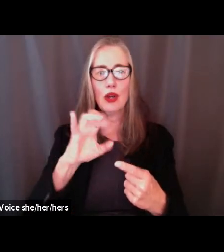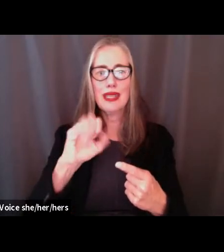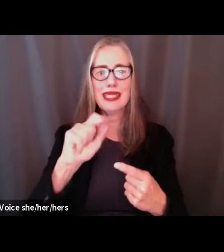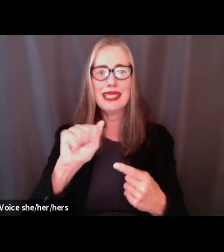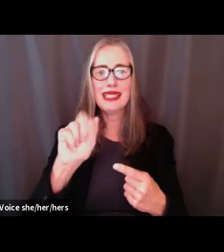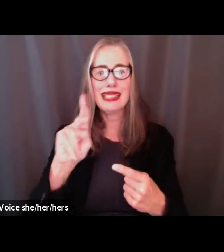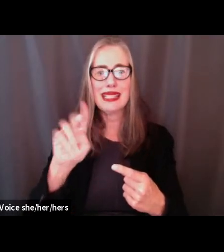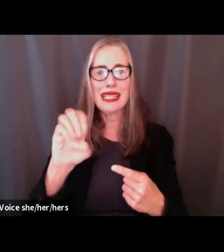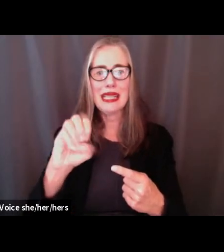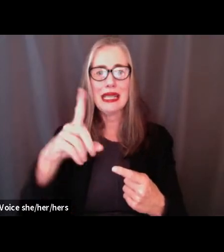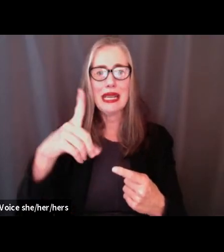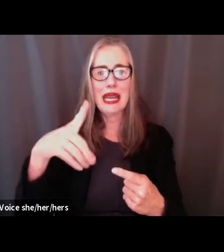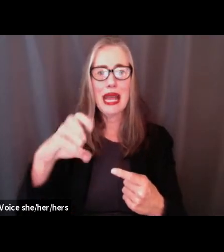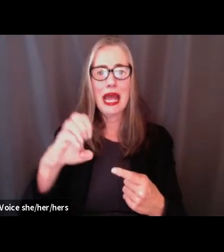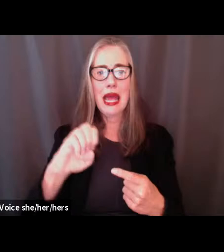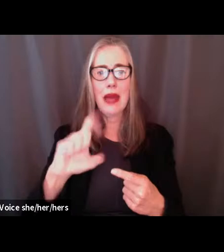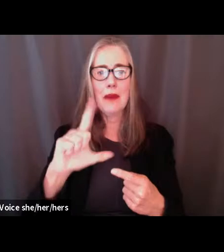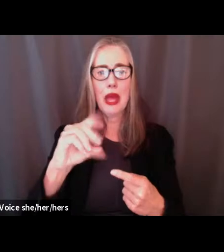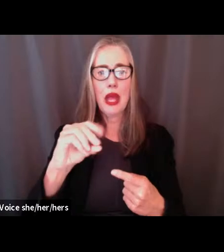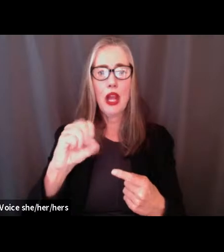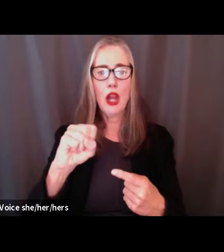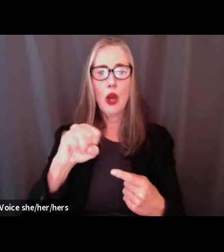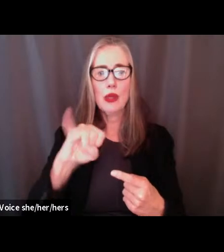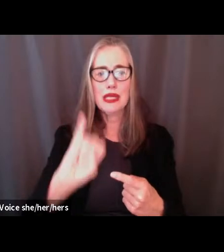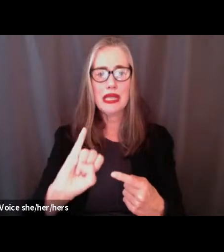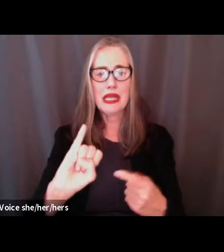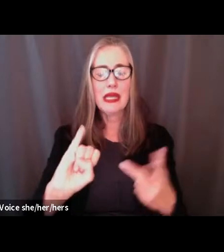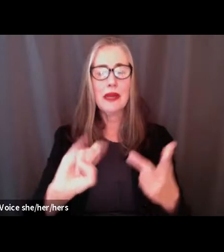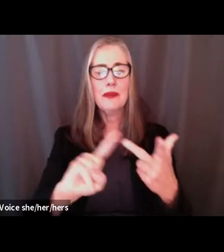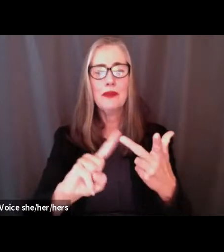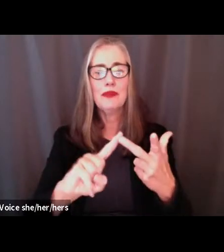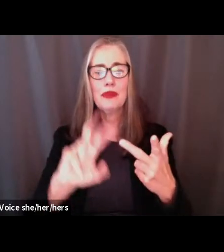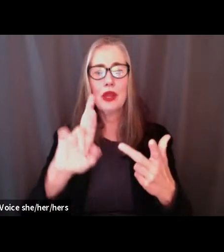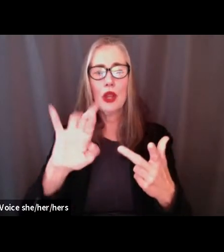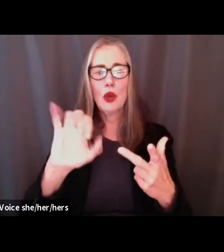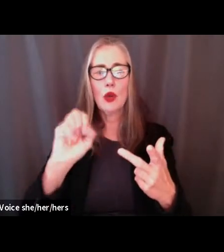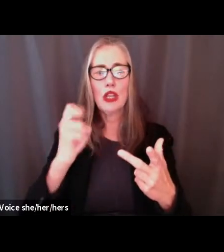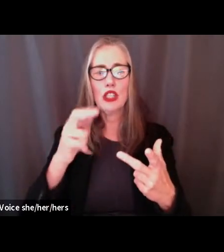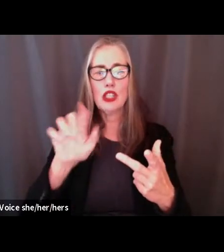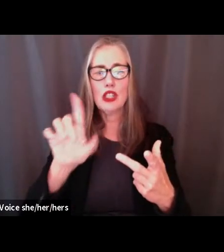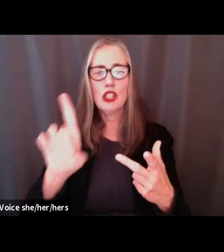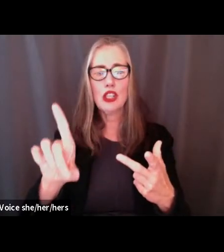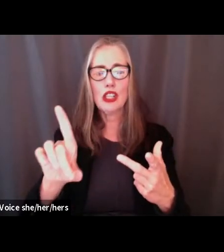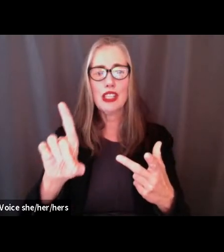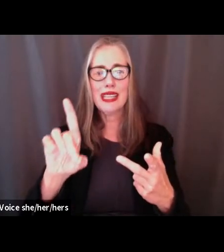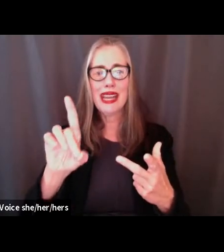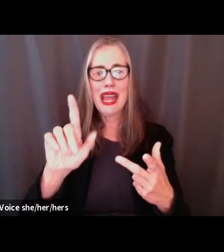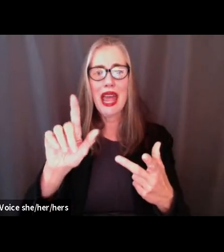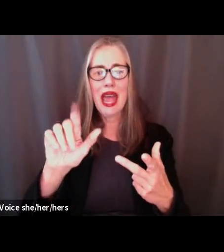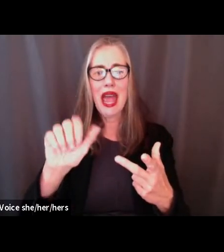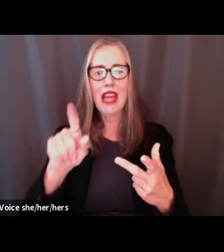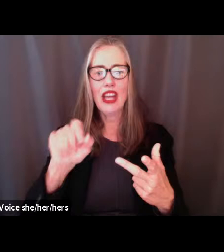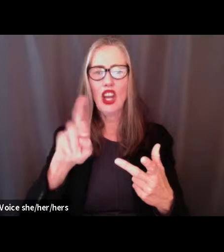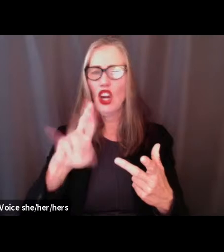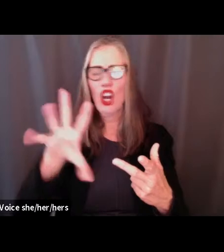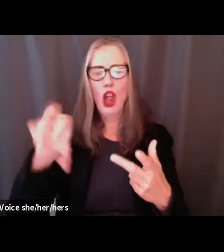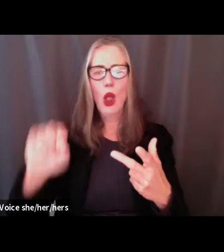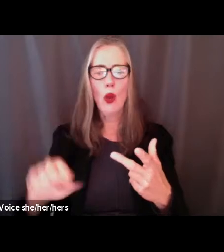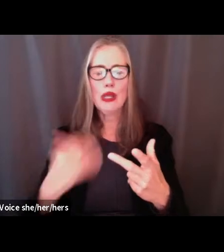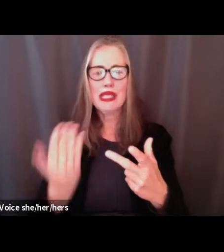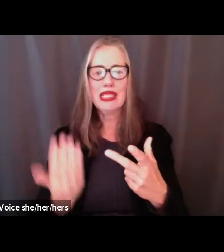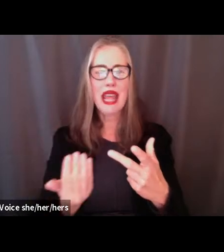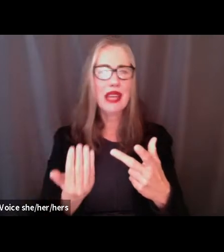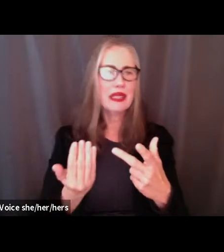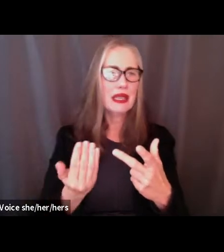Staff, I hope you're taking down these names. Oh, I'm sorry, Richard Adler's lowered his hand. Constantine Anthony, Christine Pelosi, Naomi Goldman,